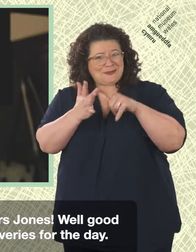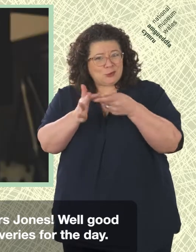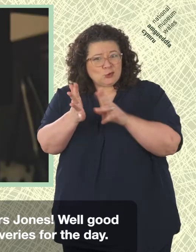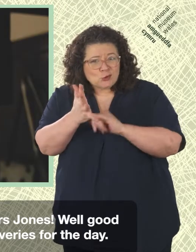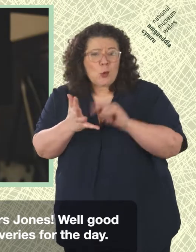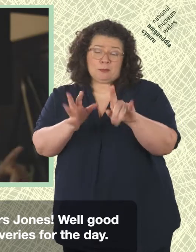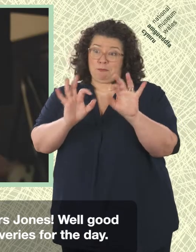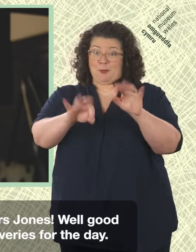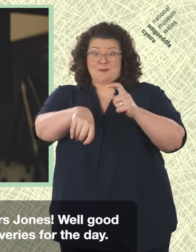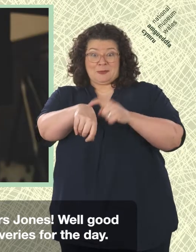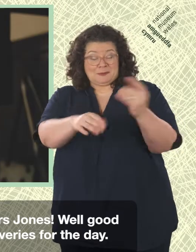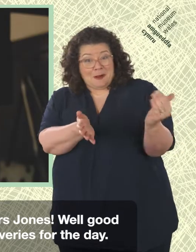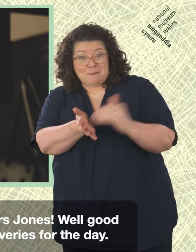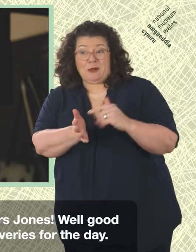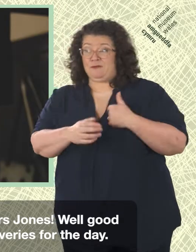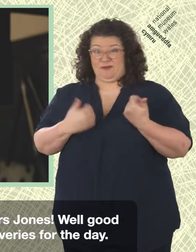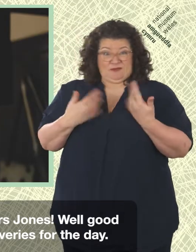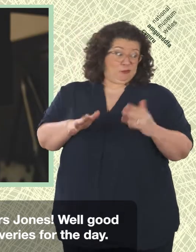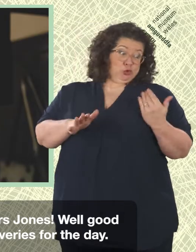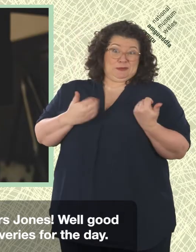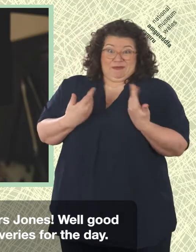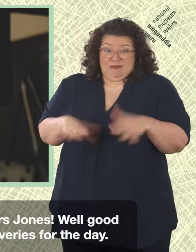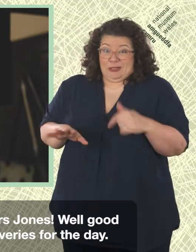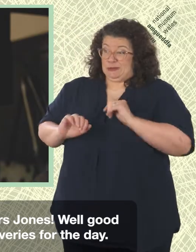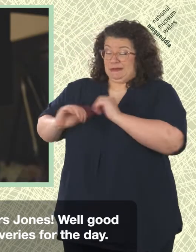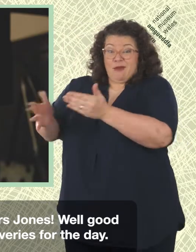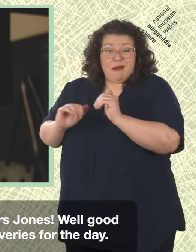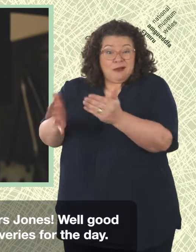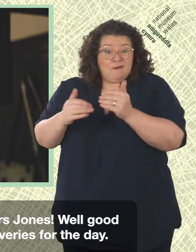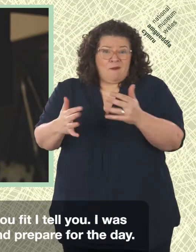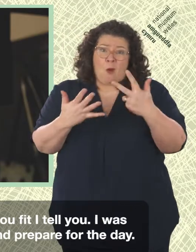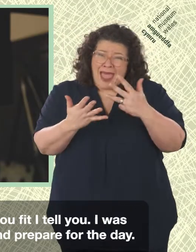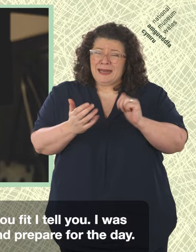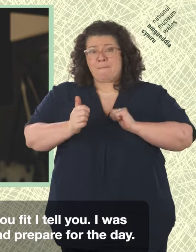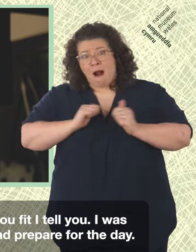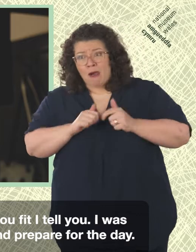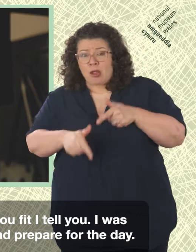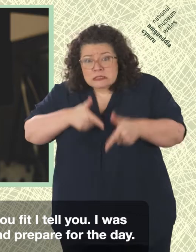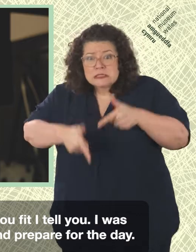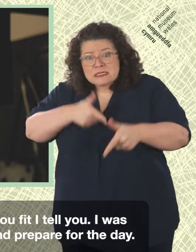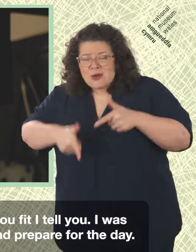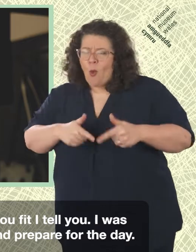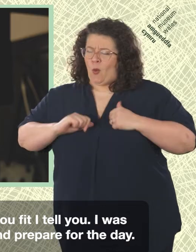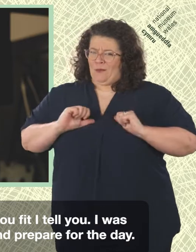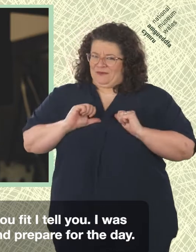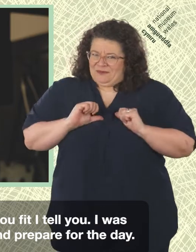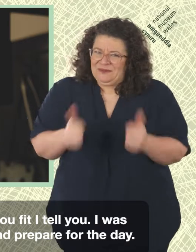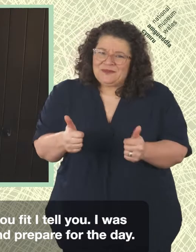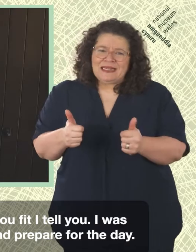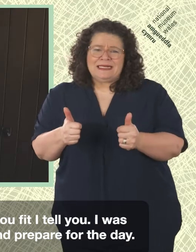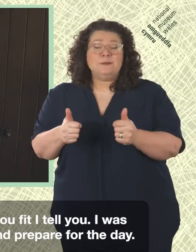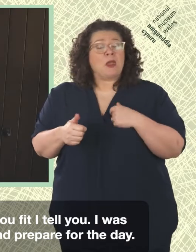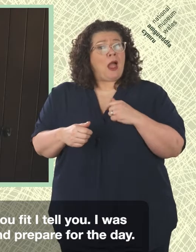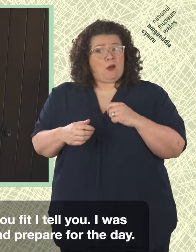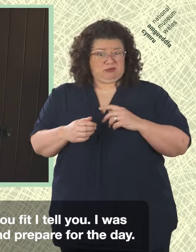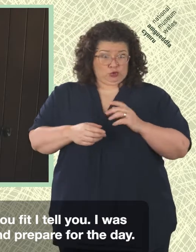Mrs. Jones. Well, good timing. I've just finished my deliveries for the day. 8 miles on that bike will keep you fit, I tell you.